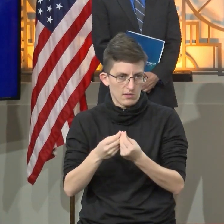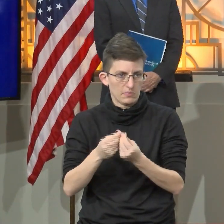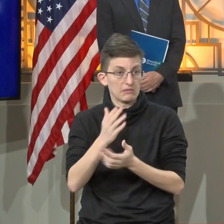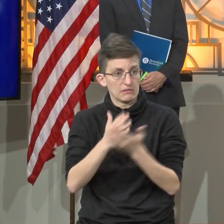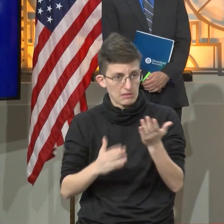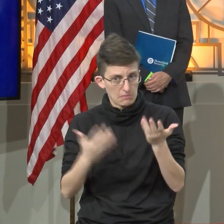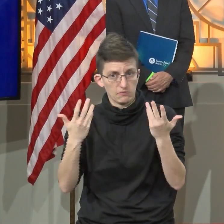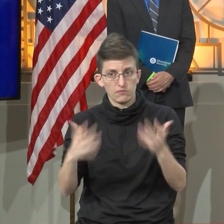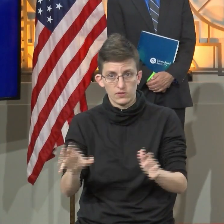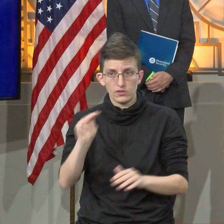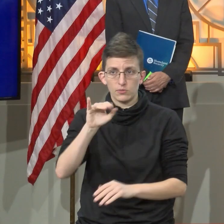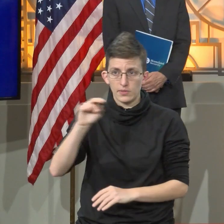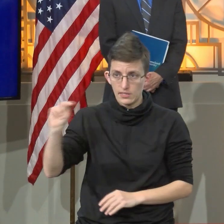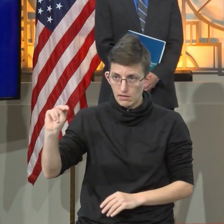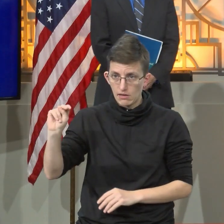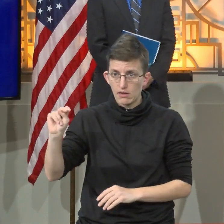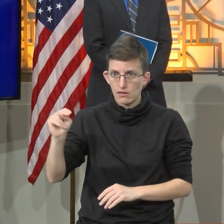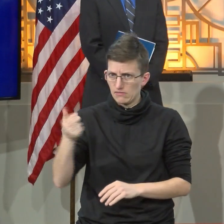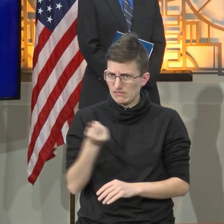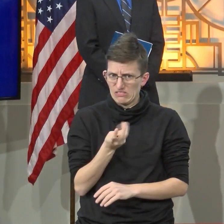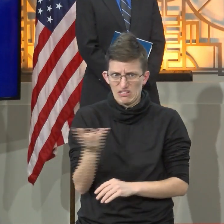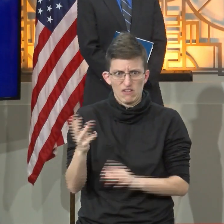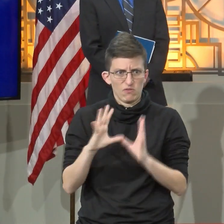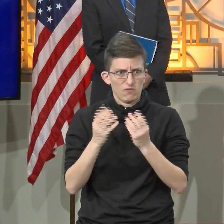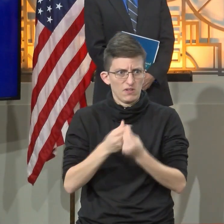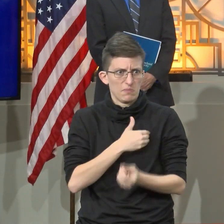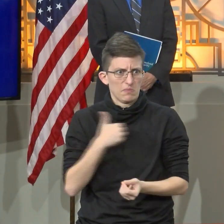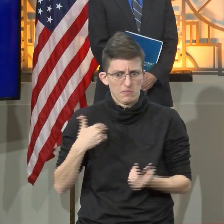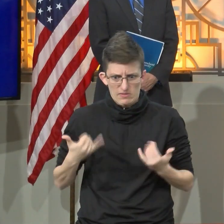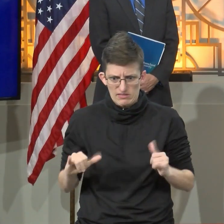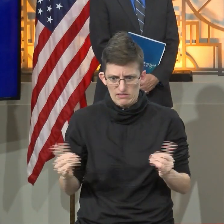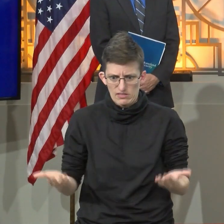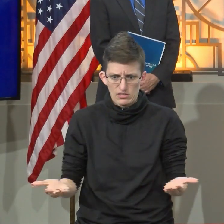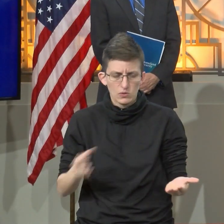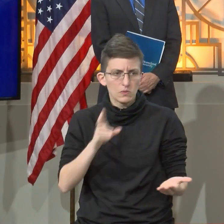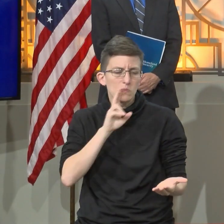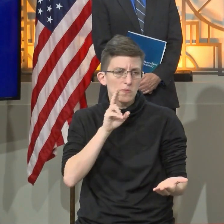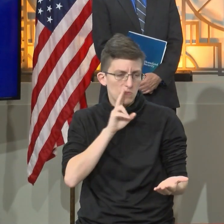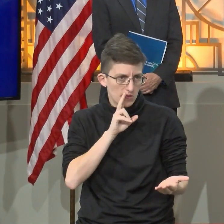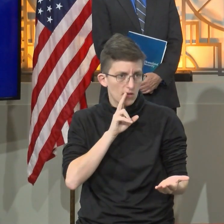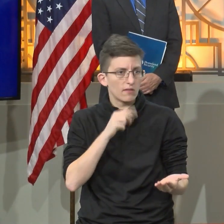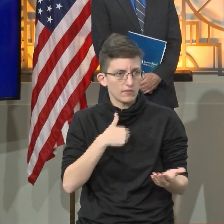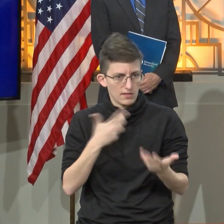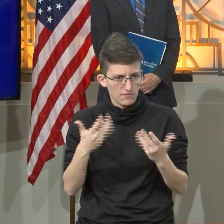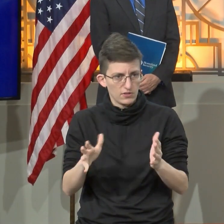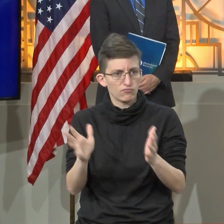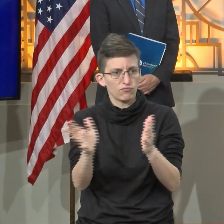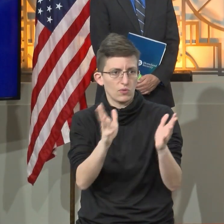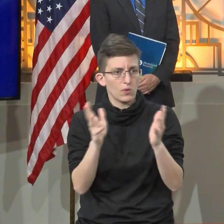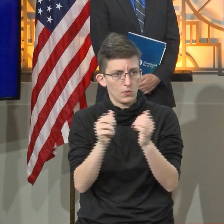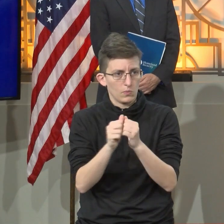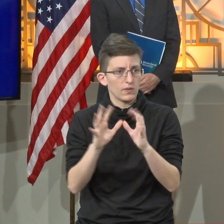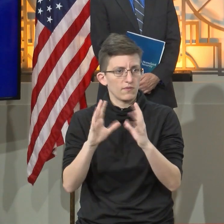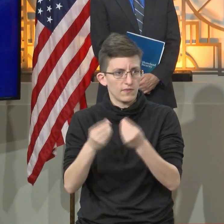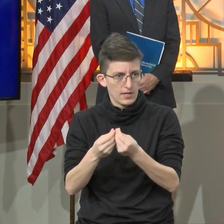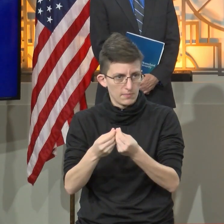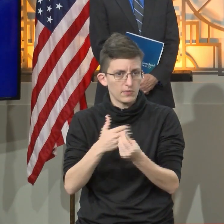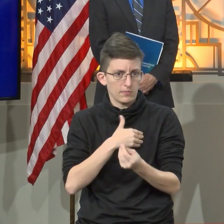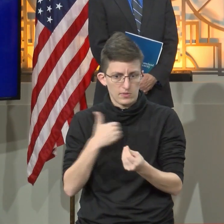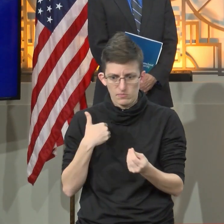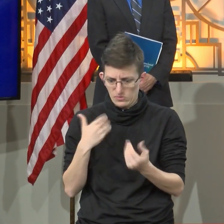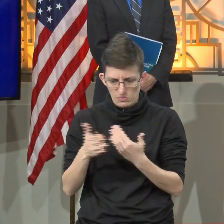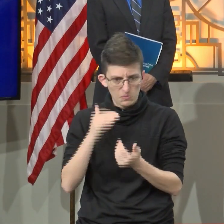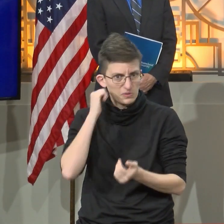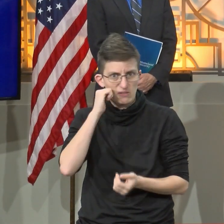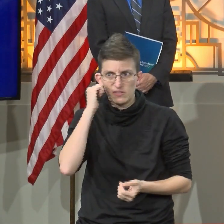are many others who are still here in Houston, and I've had an opportunity to talk with the family members almost every